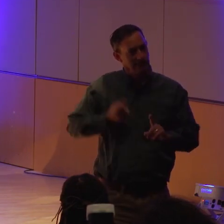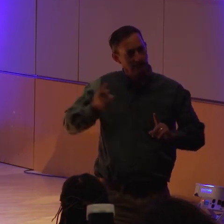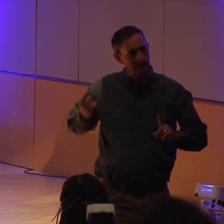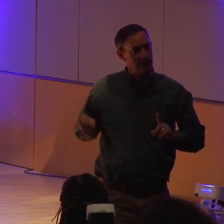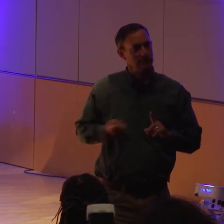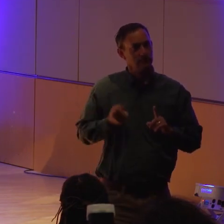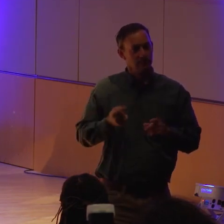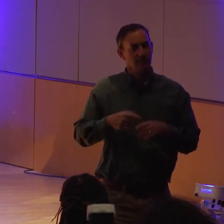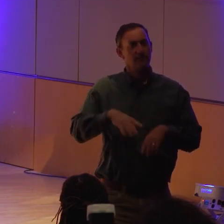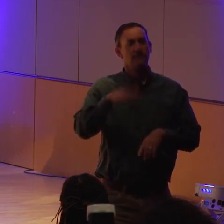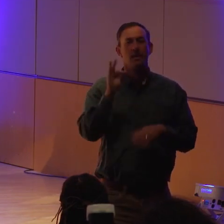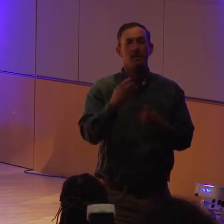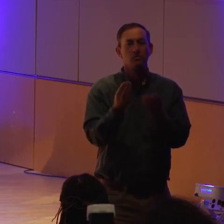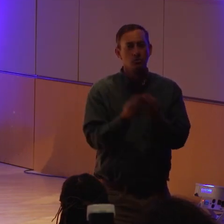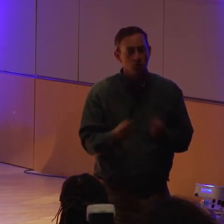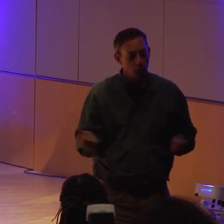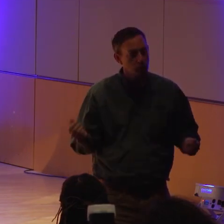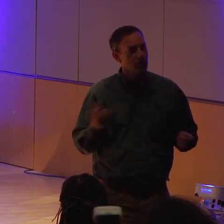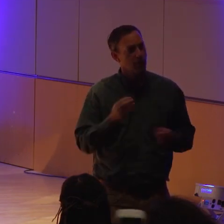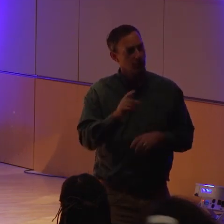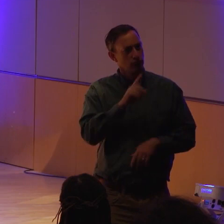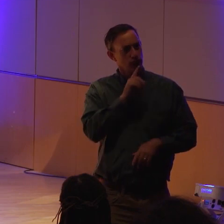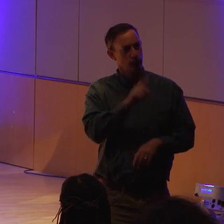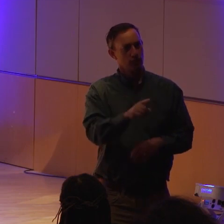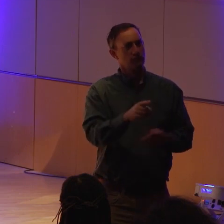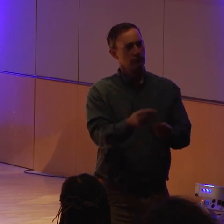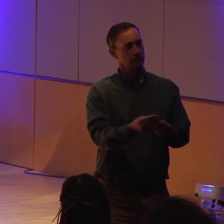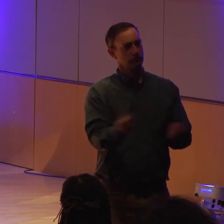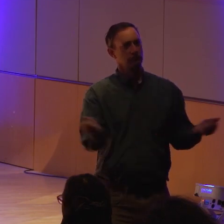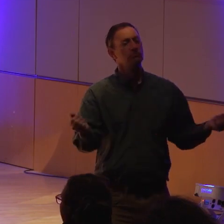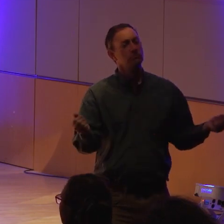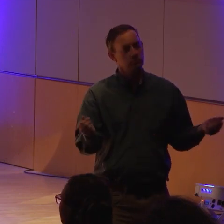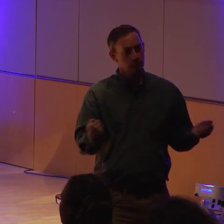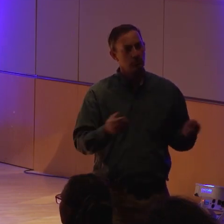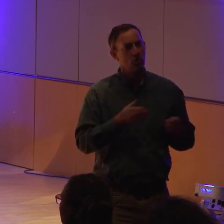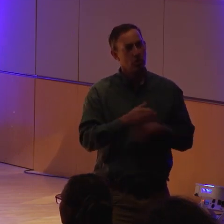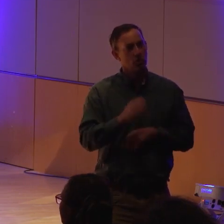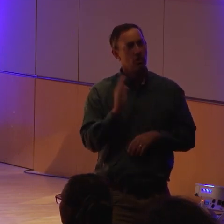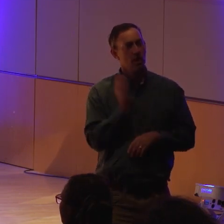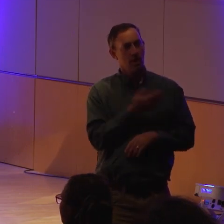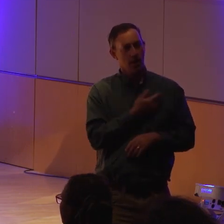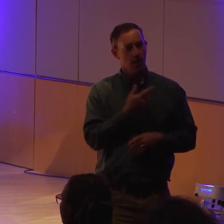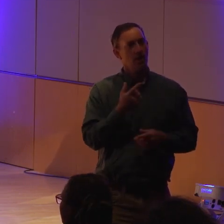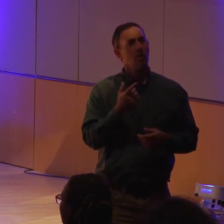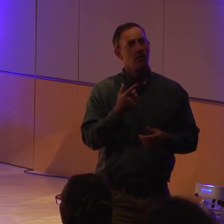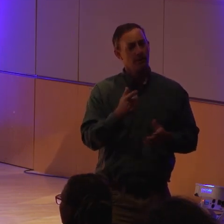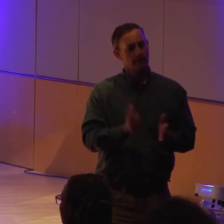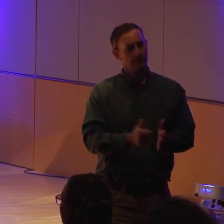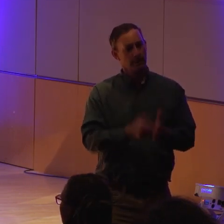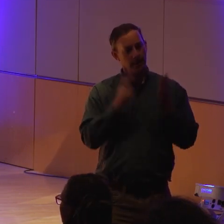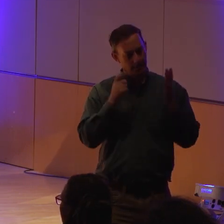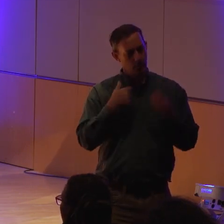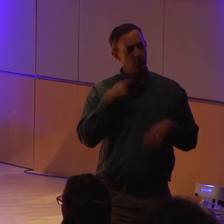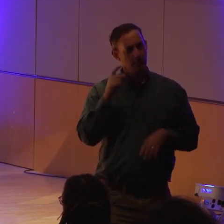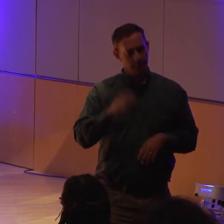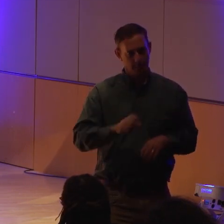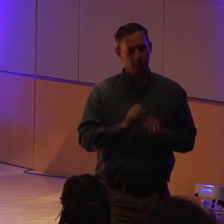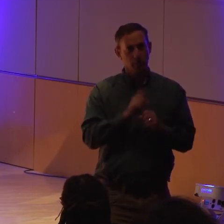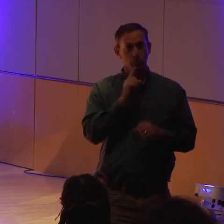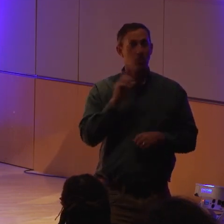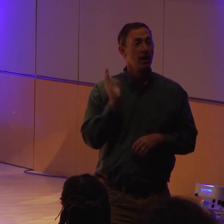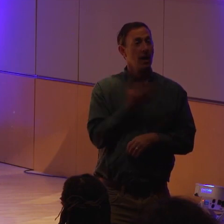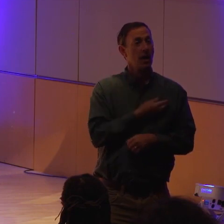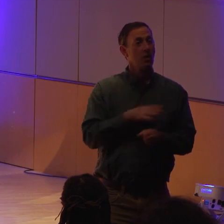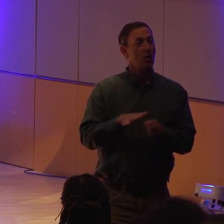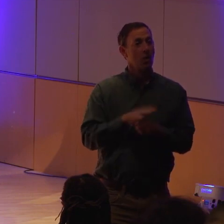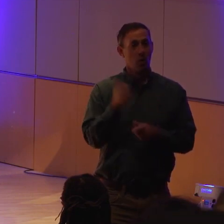to find solutions and earnest remedies. Through the Affirmatively Furthering Fair Housing mandate, we must hold our local